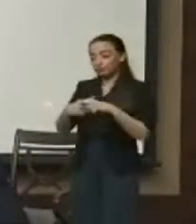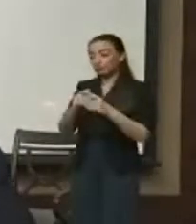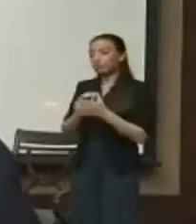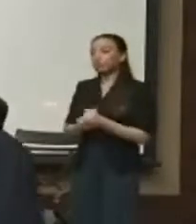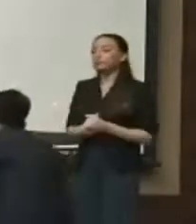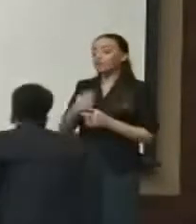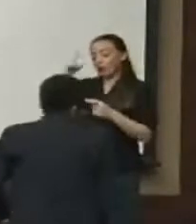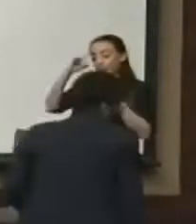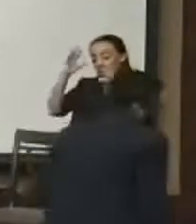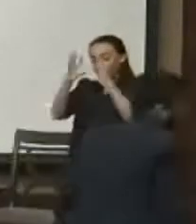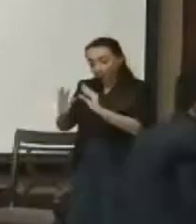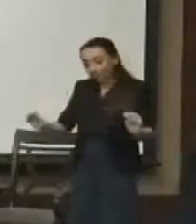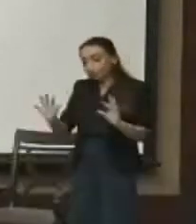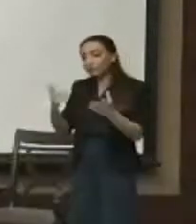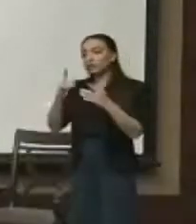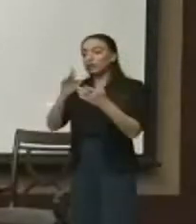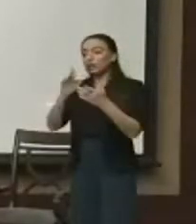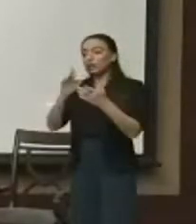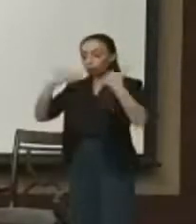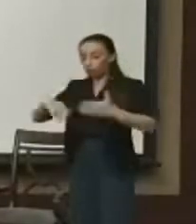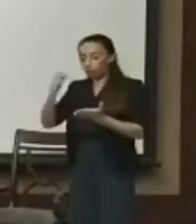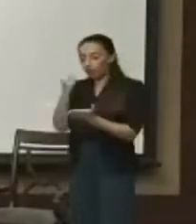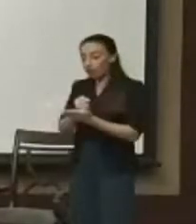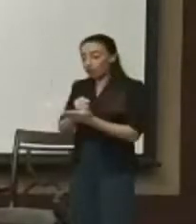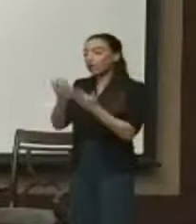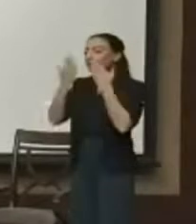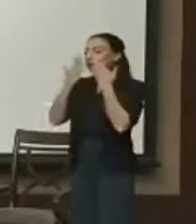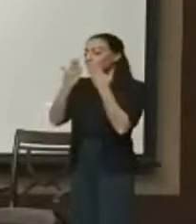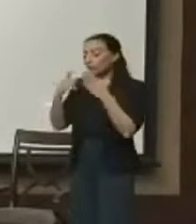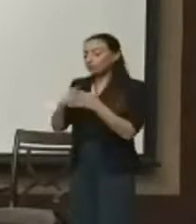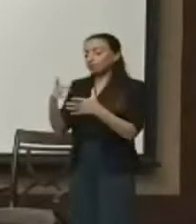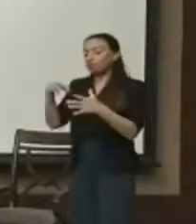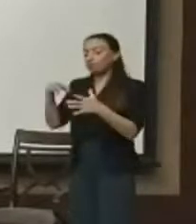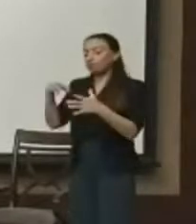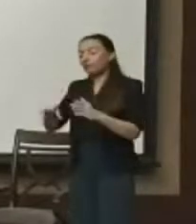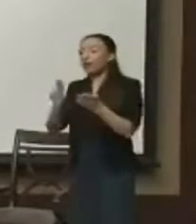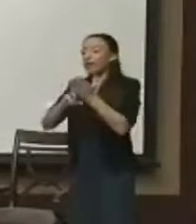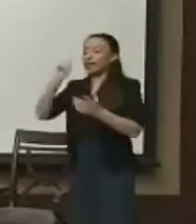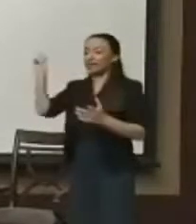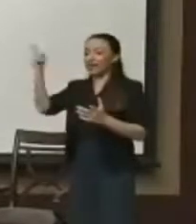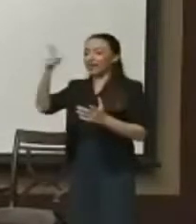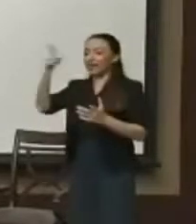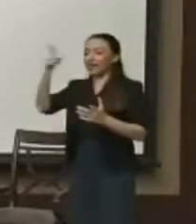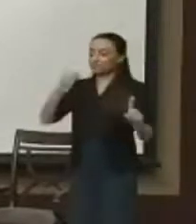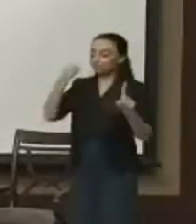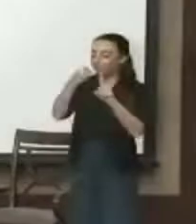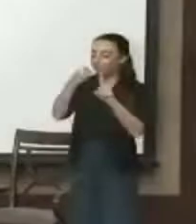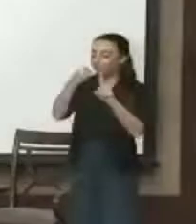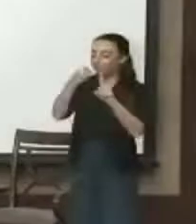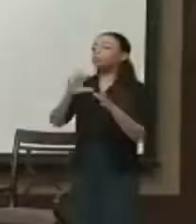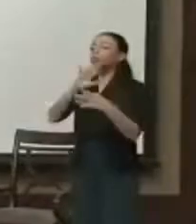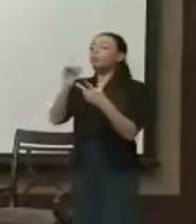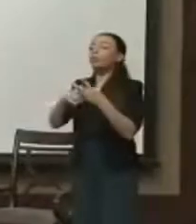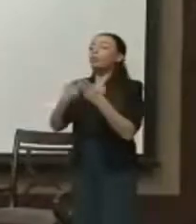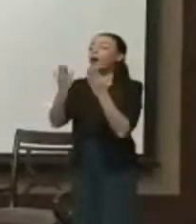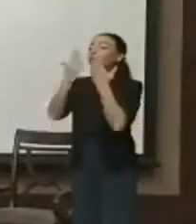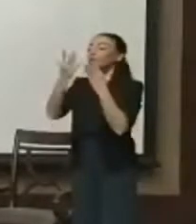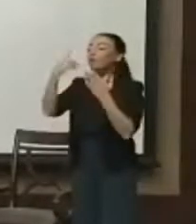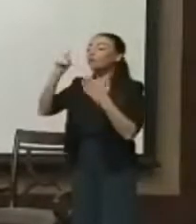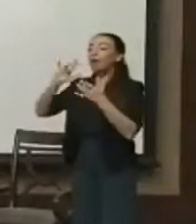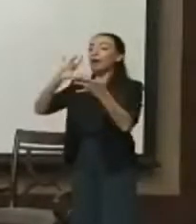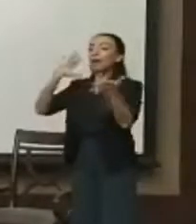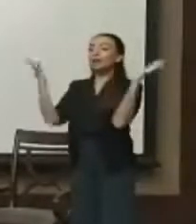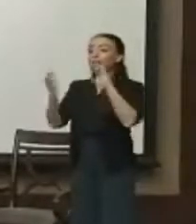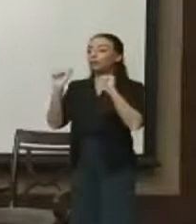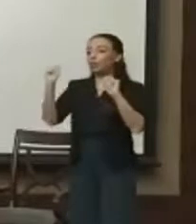as peace and human rights education, reconciliation, nationalism, education for international understanding,